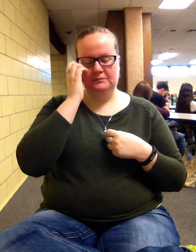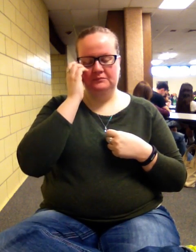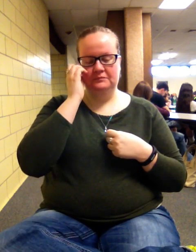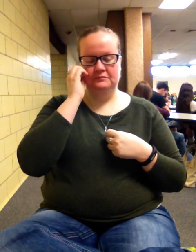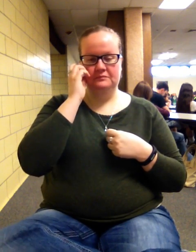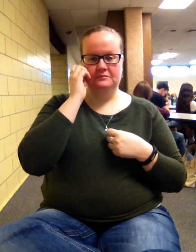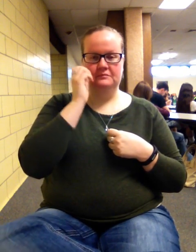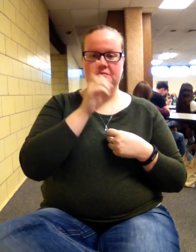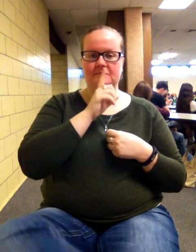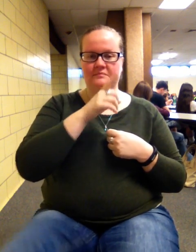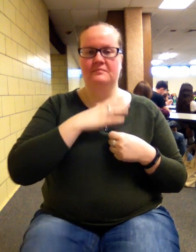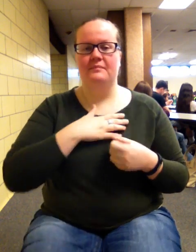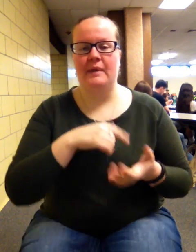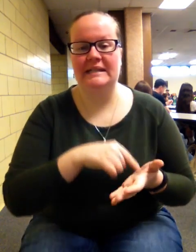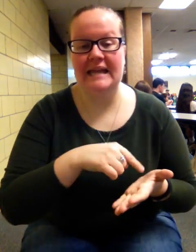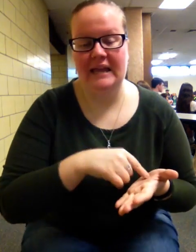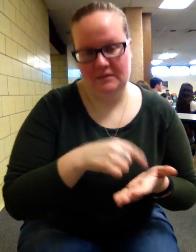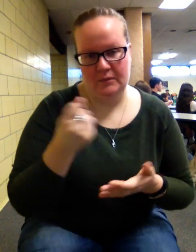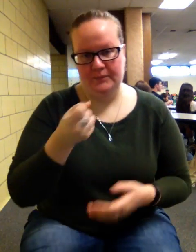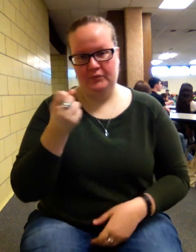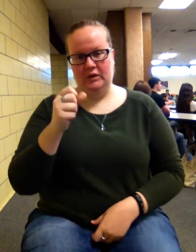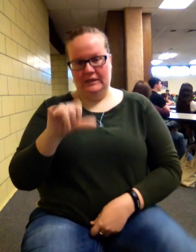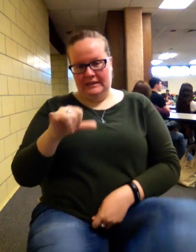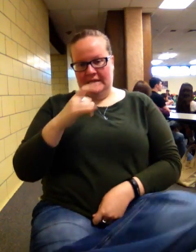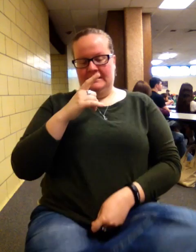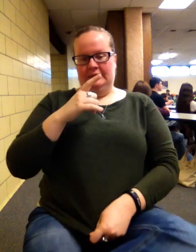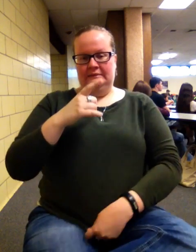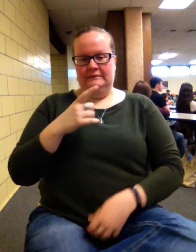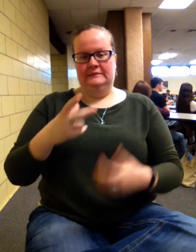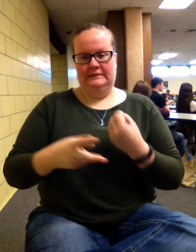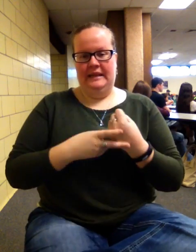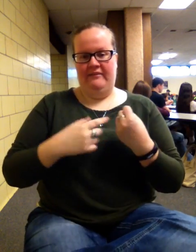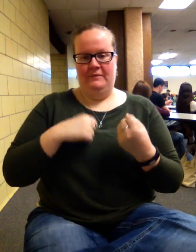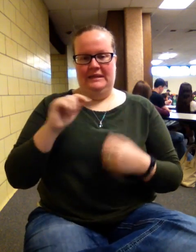It's my debt holders that save me tax.